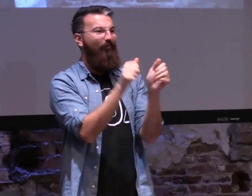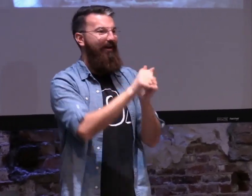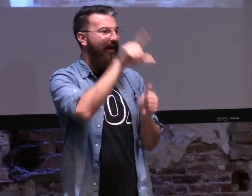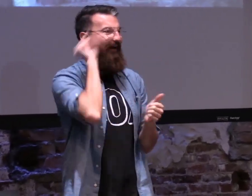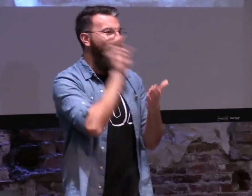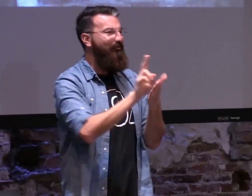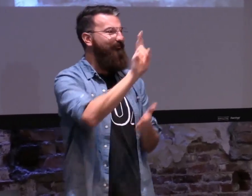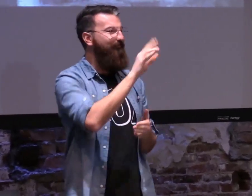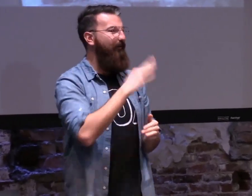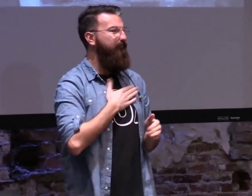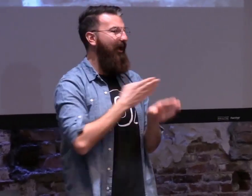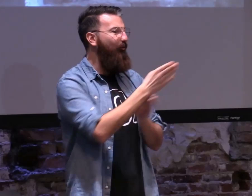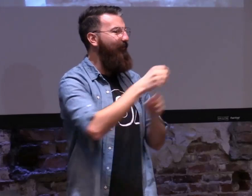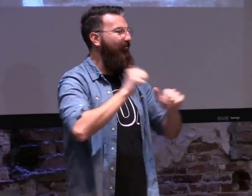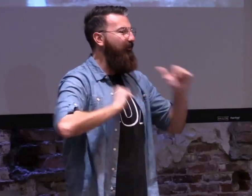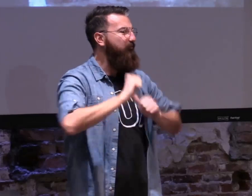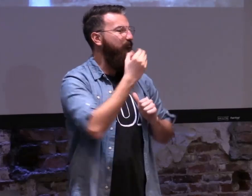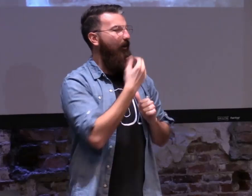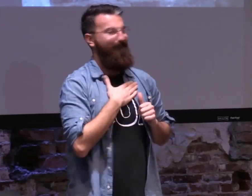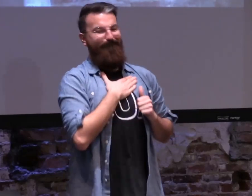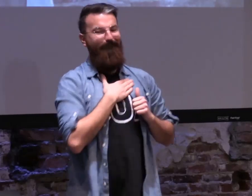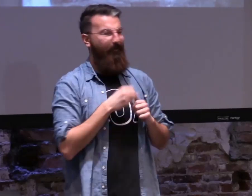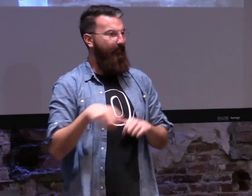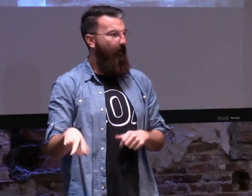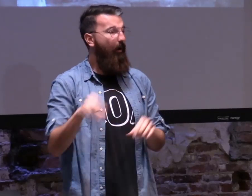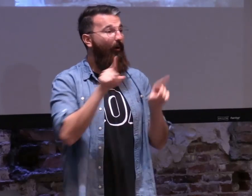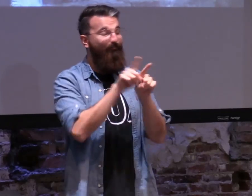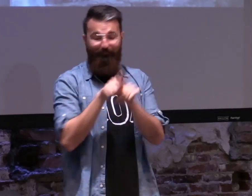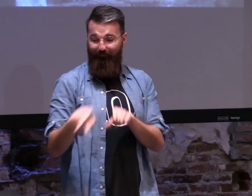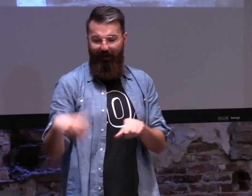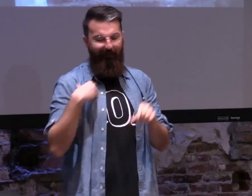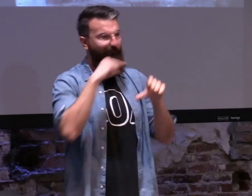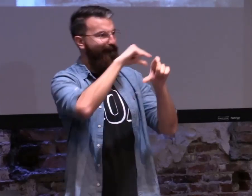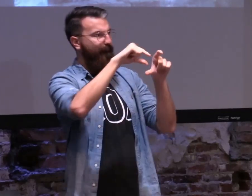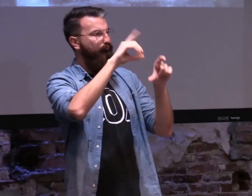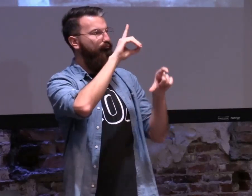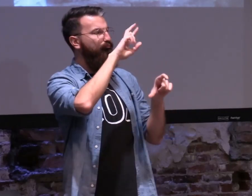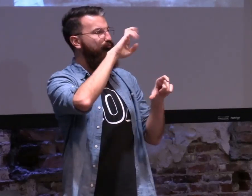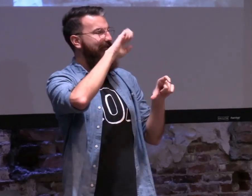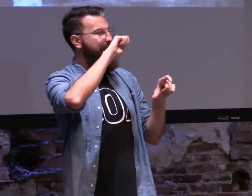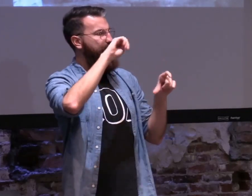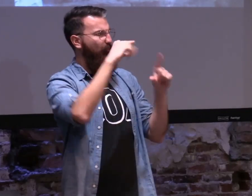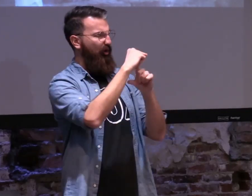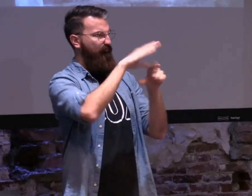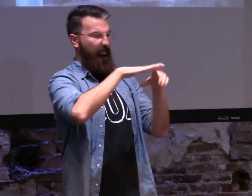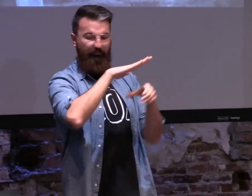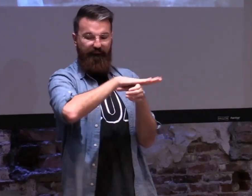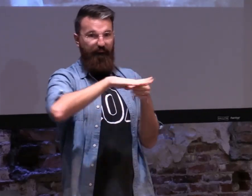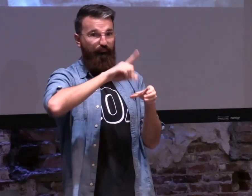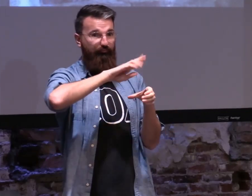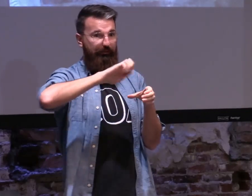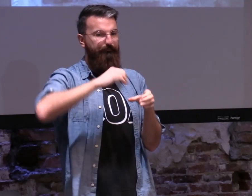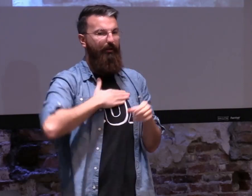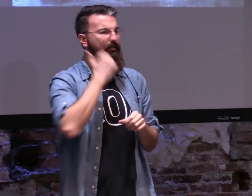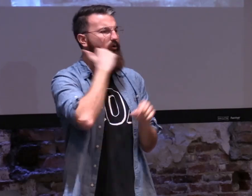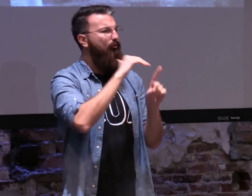Midsummer Night's Dream. I remember the closing night of this production at Gallaudet University. And on